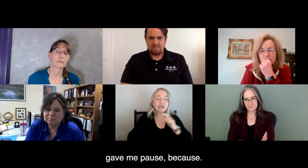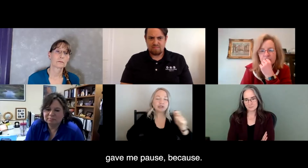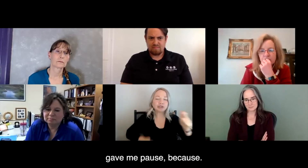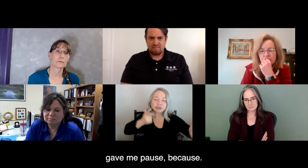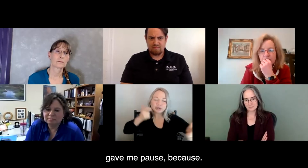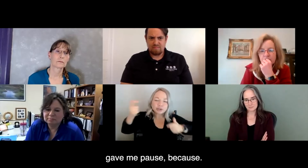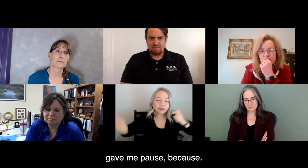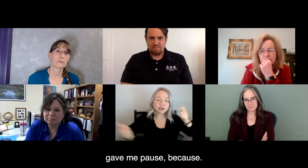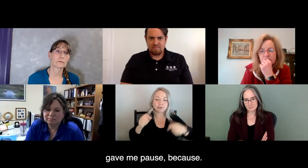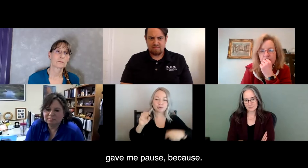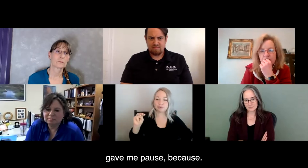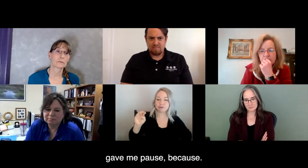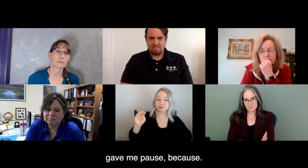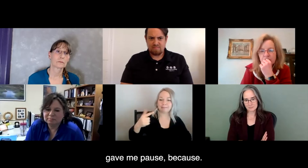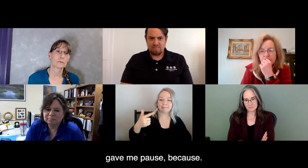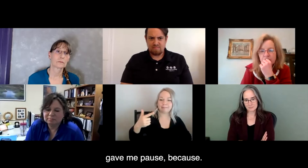because